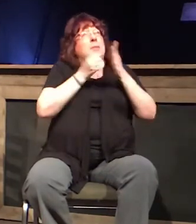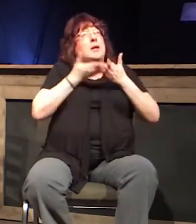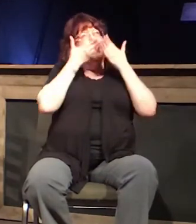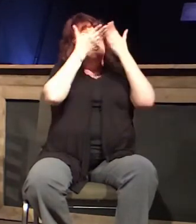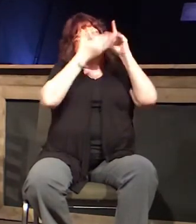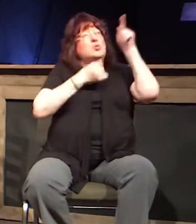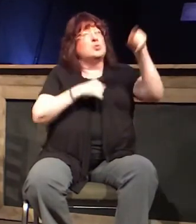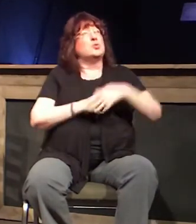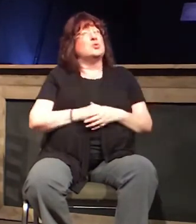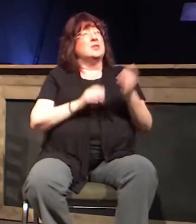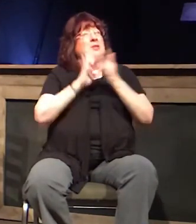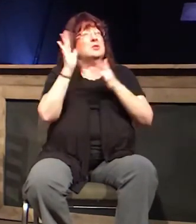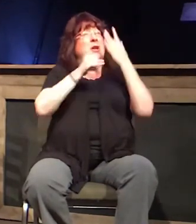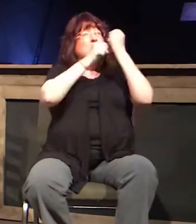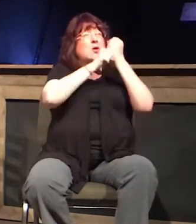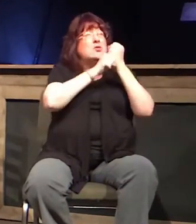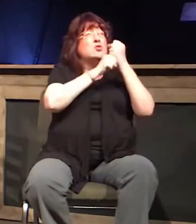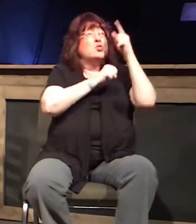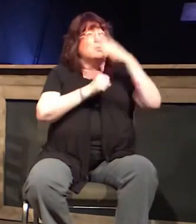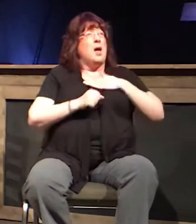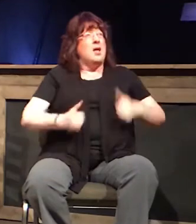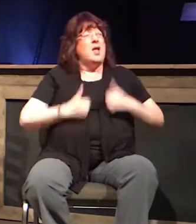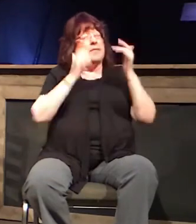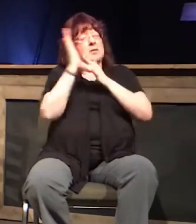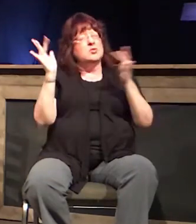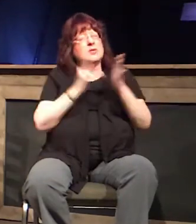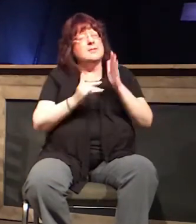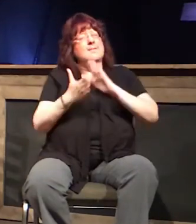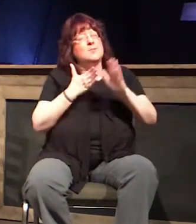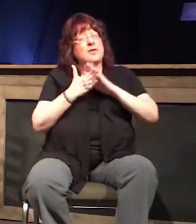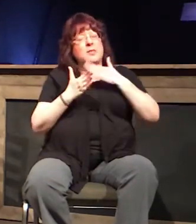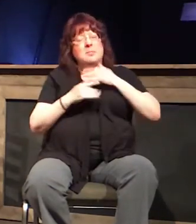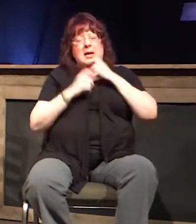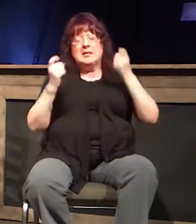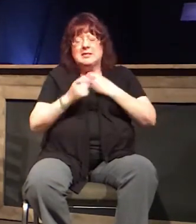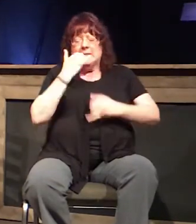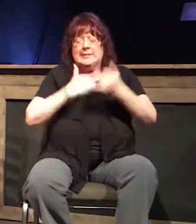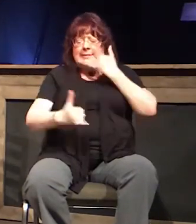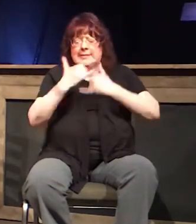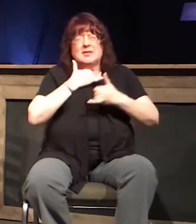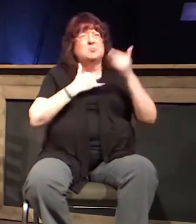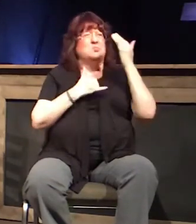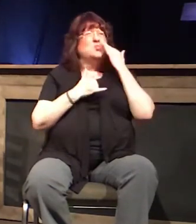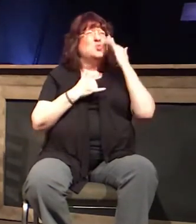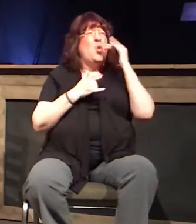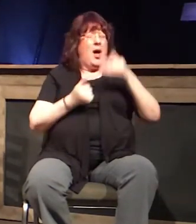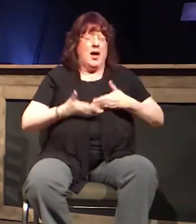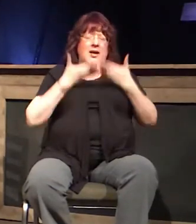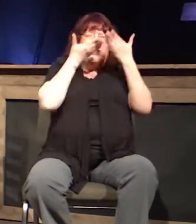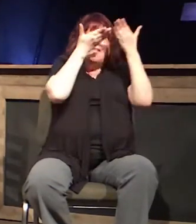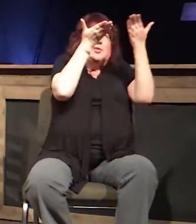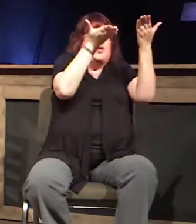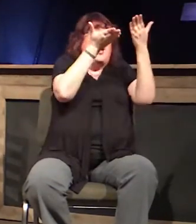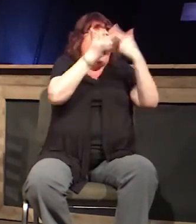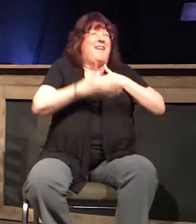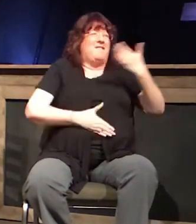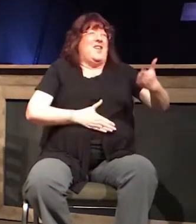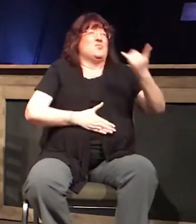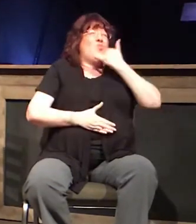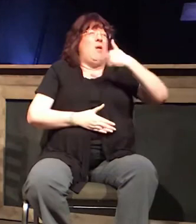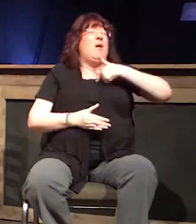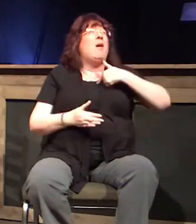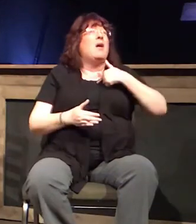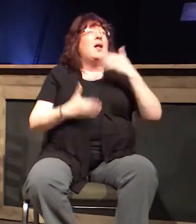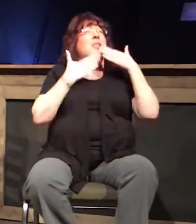you. Jesus, I trust you with my life. Jesus, forgive me of my sin. You know what it is. I give it to you right now. I confess it is